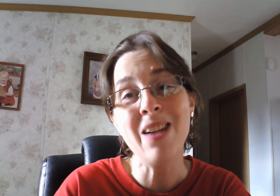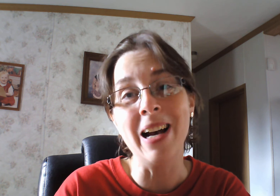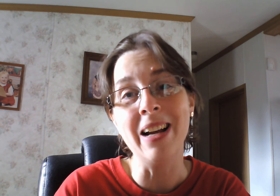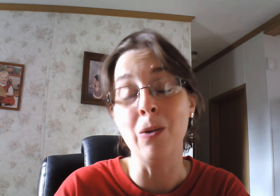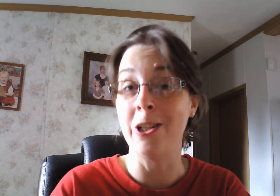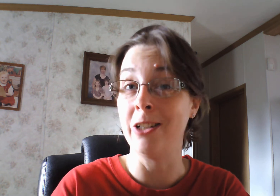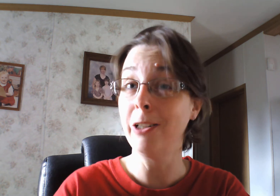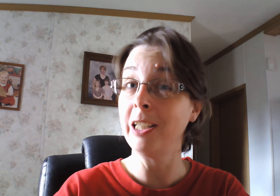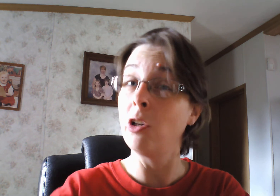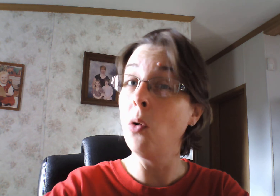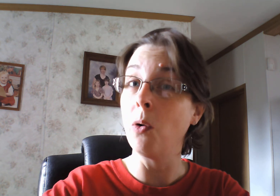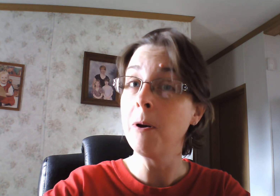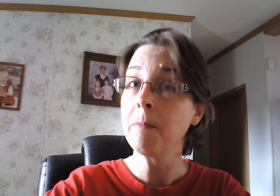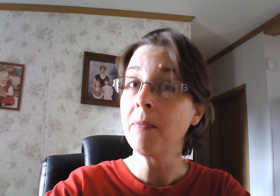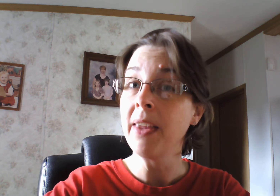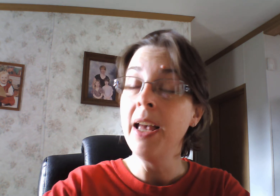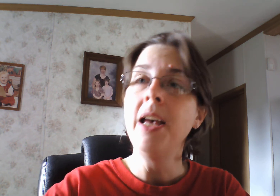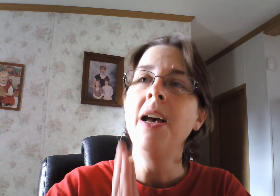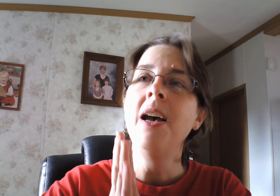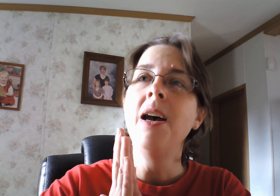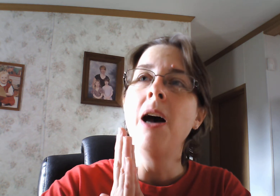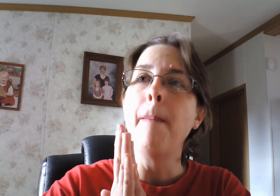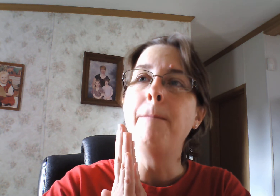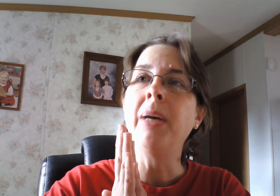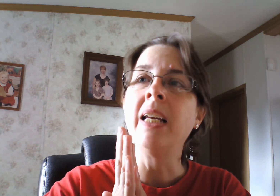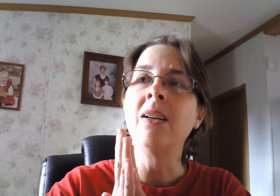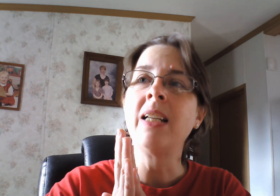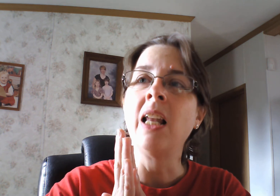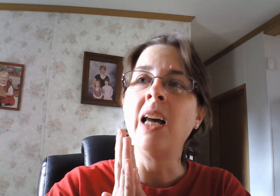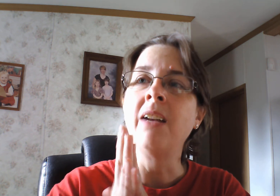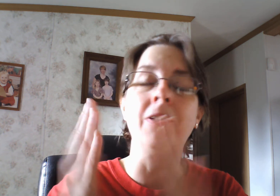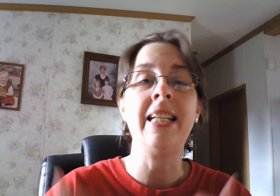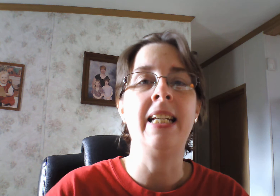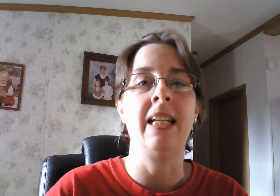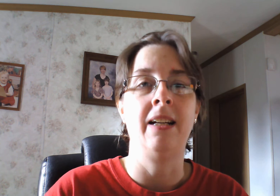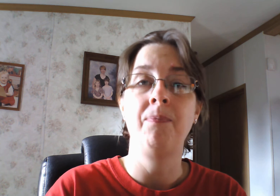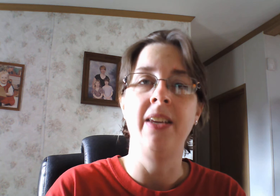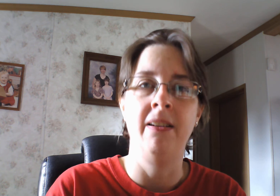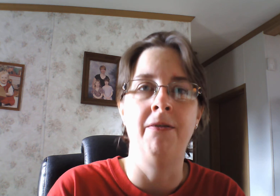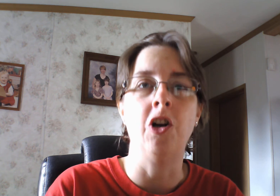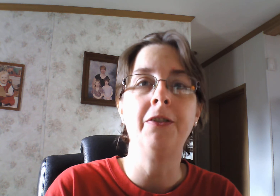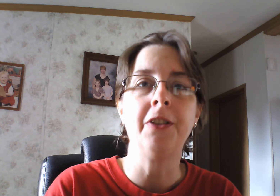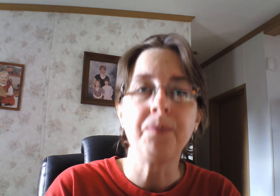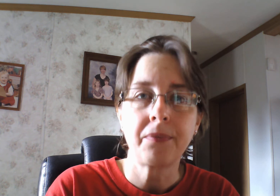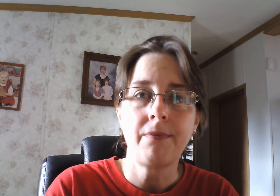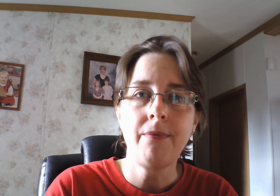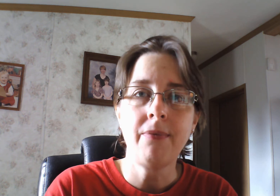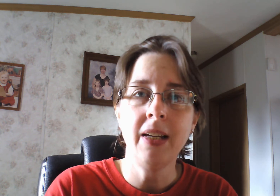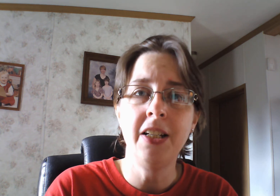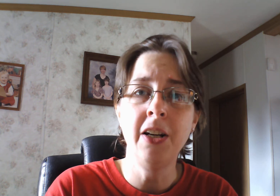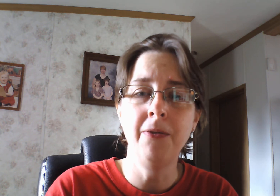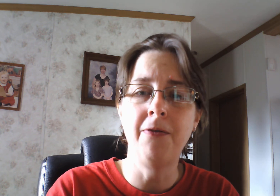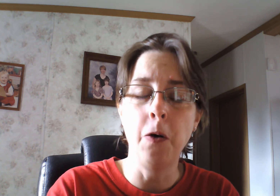anyway, which is really cool. But there's a lot of listening involved. So